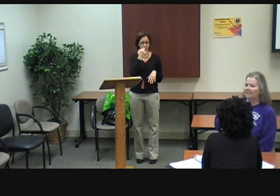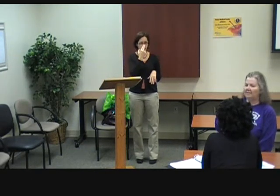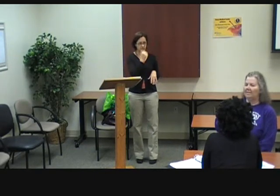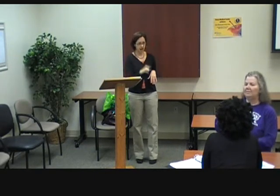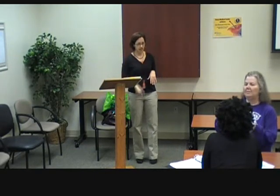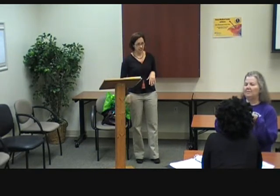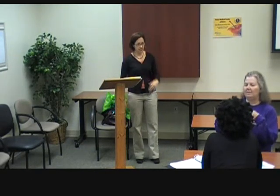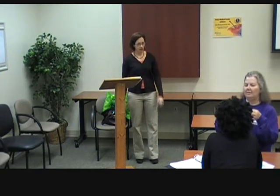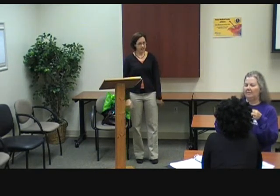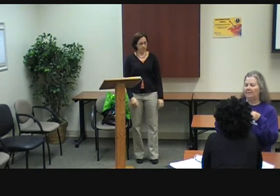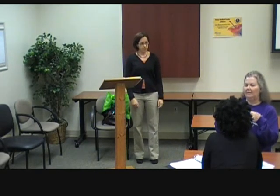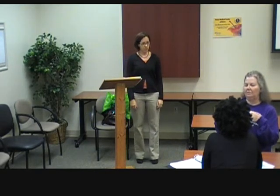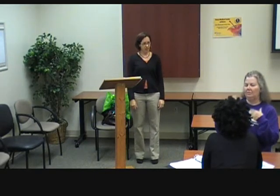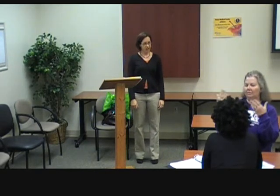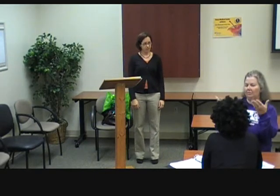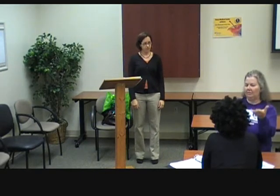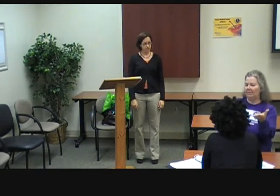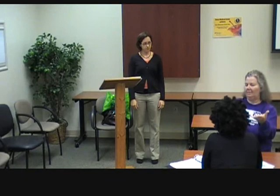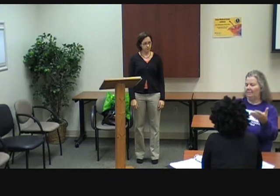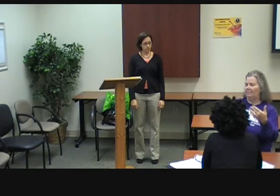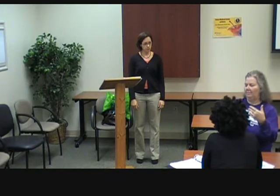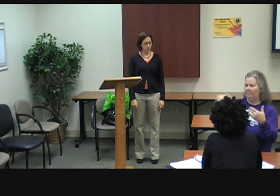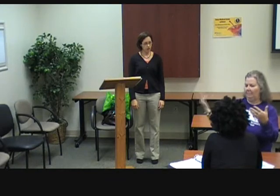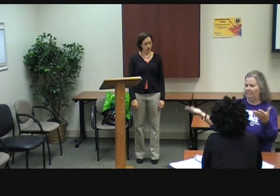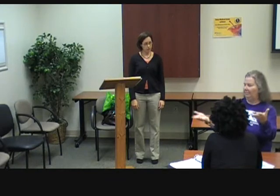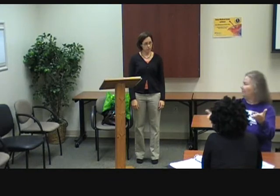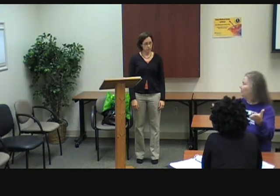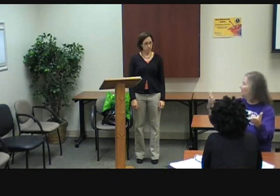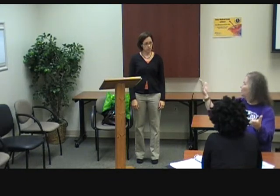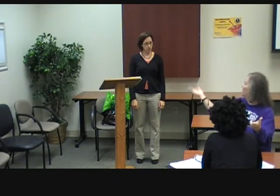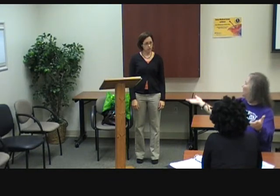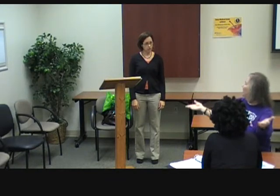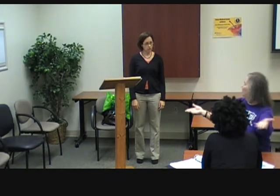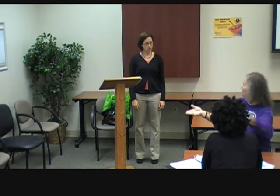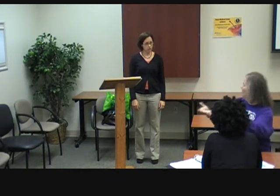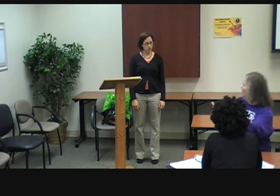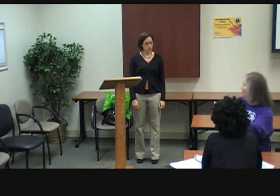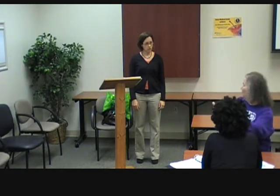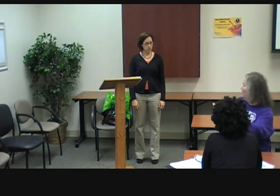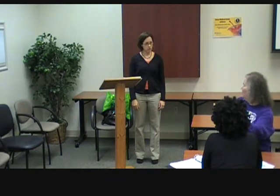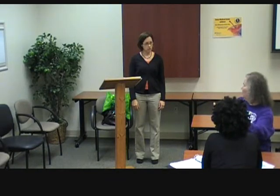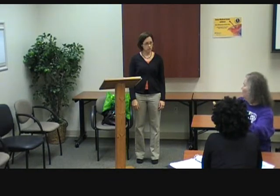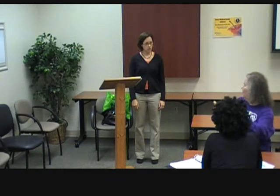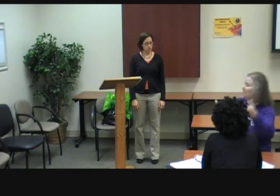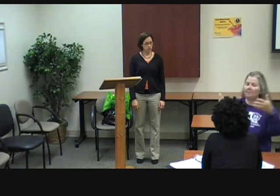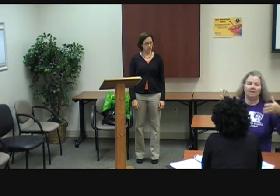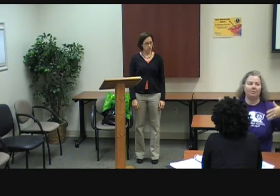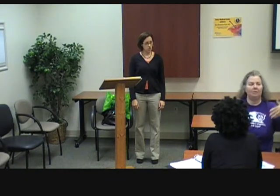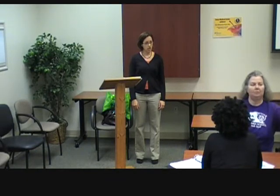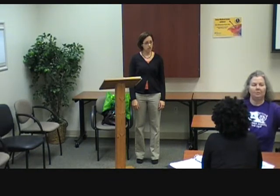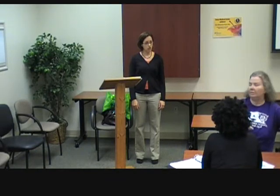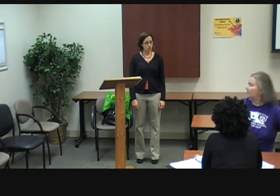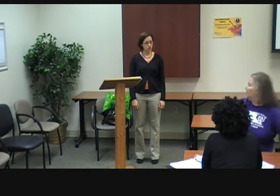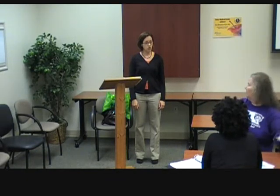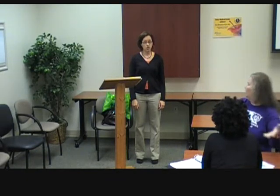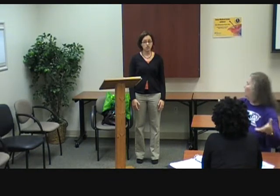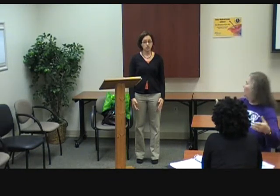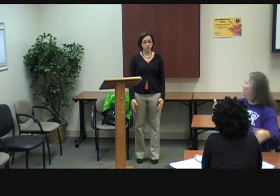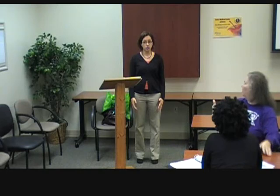So I'm supposed to introduce herself? Just pretend I'm introducing the person. In other words, I'm not going to. You're you're introducing